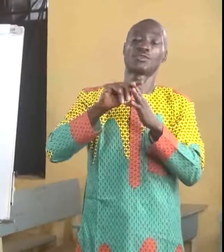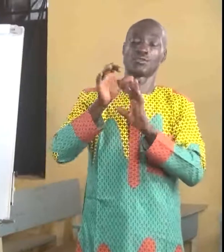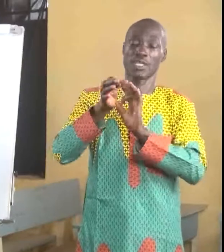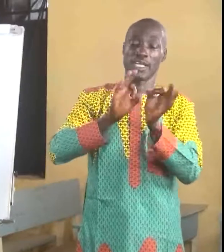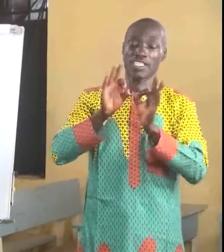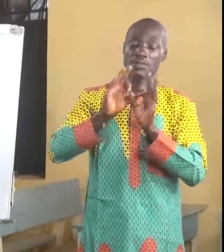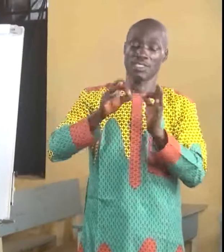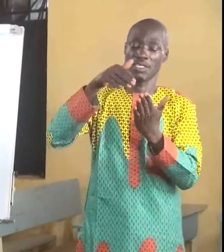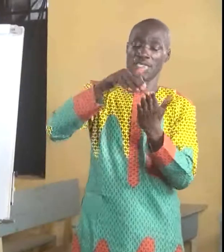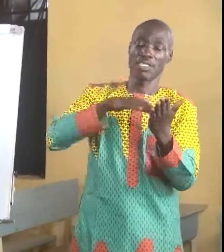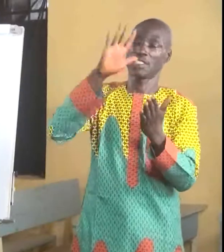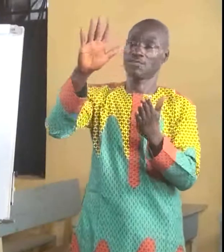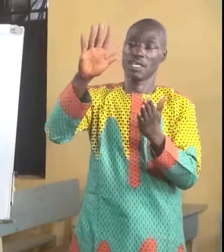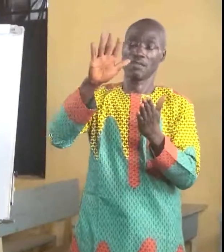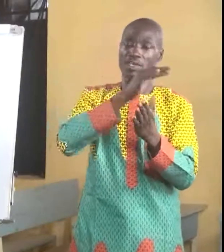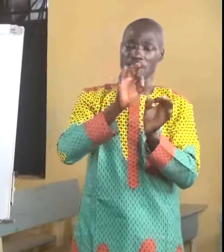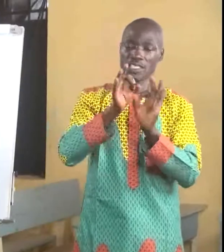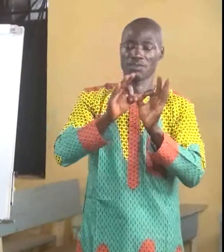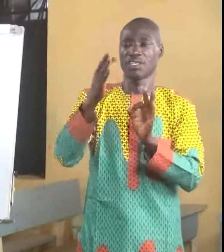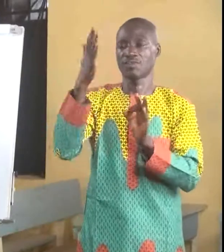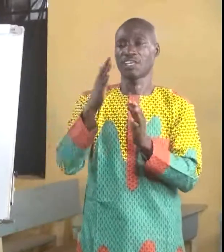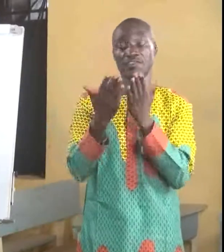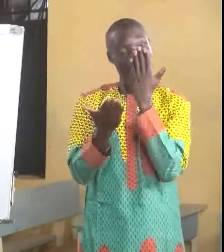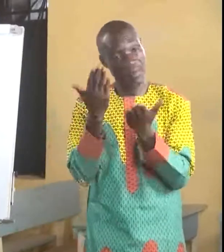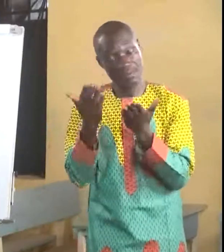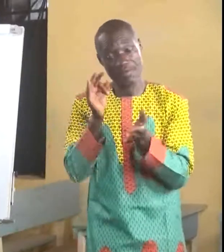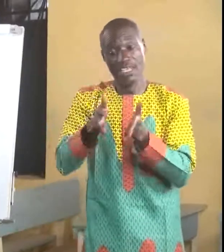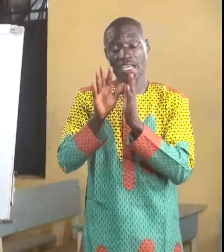5. Don't just list them and go away. No, you must